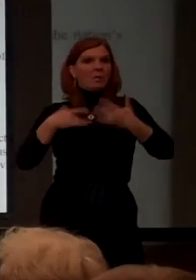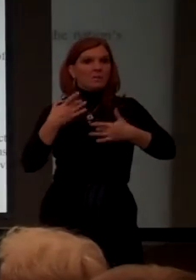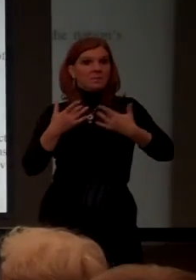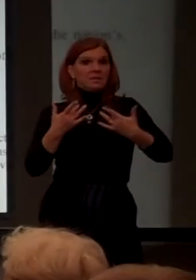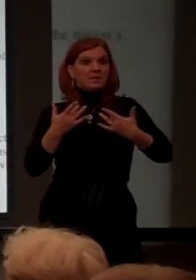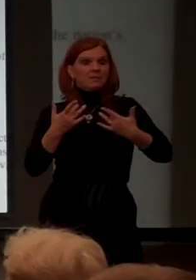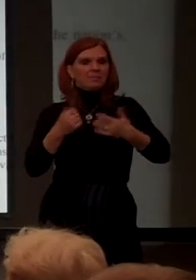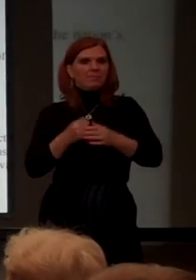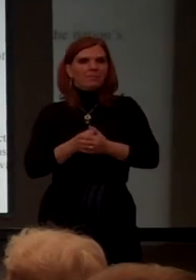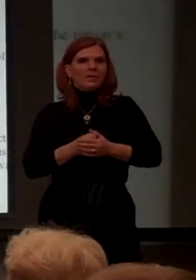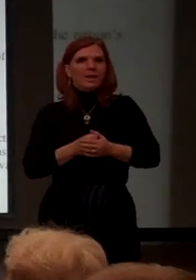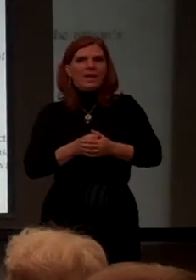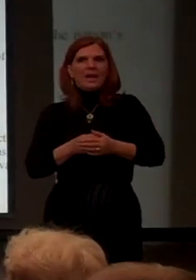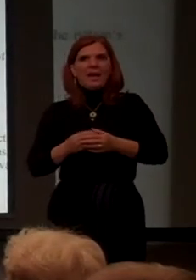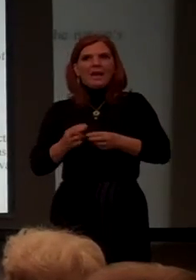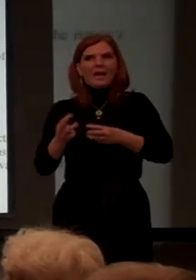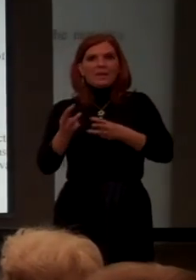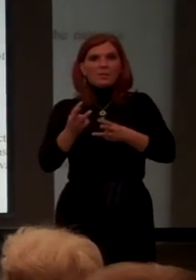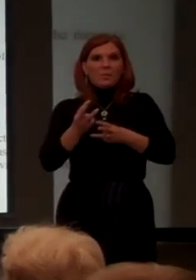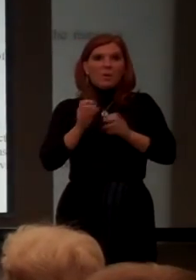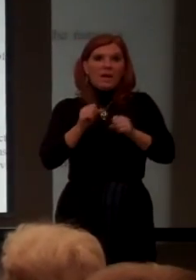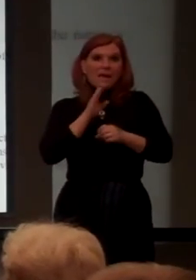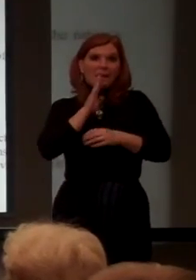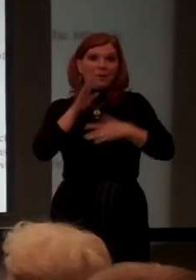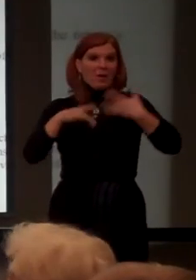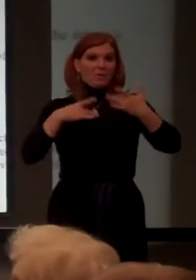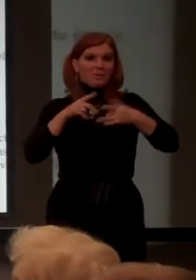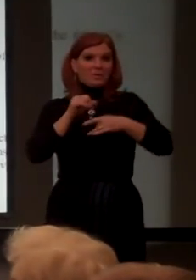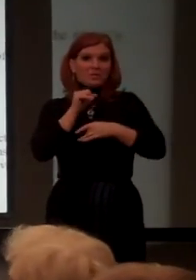way I can be optimistic is I just won't say anything.